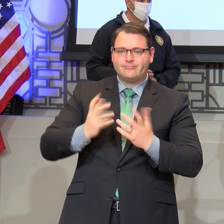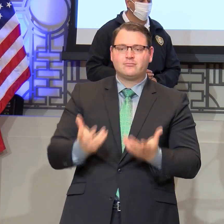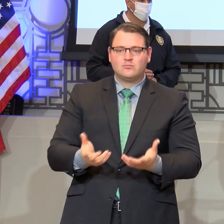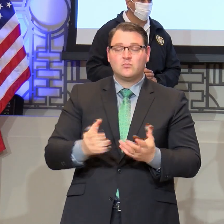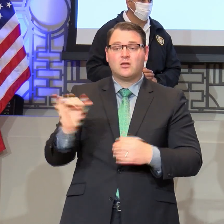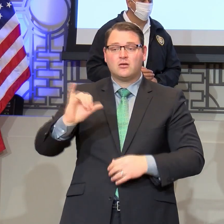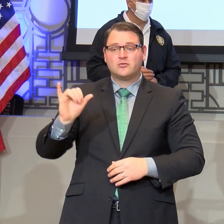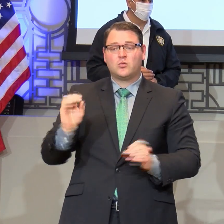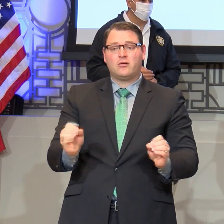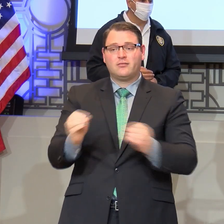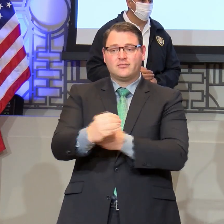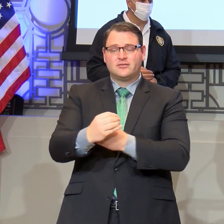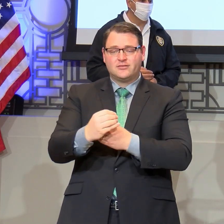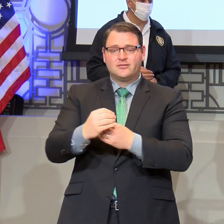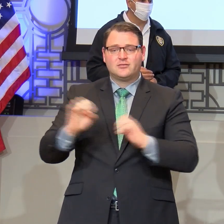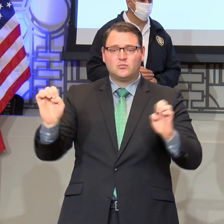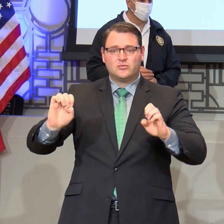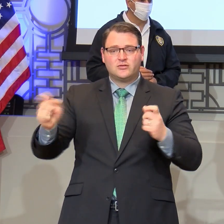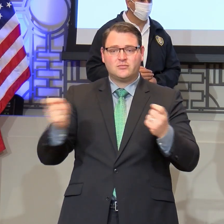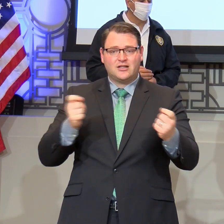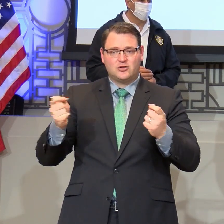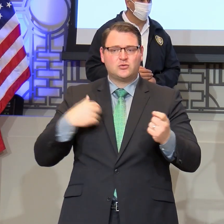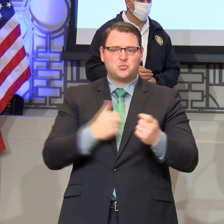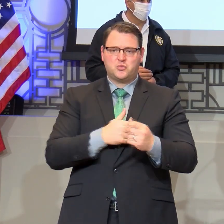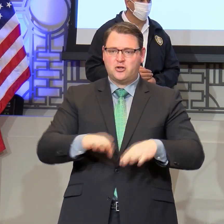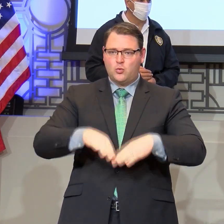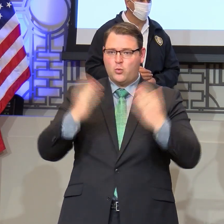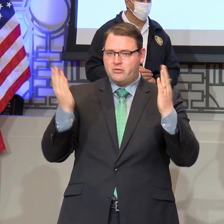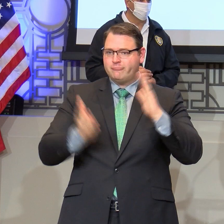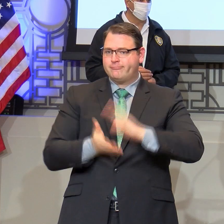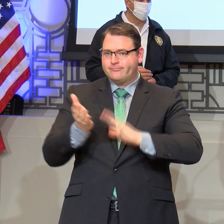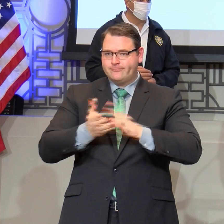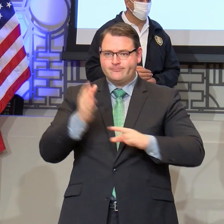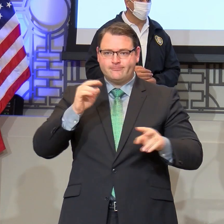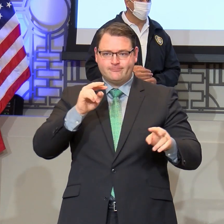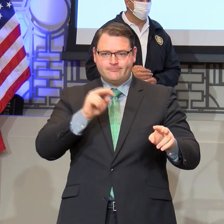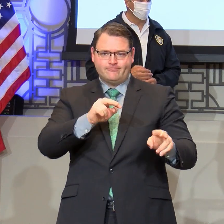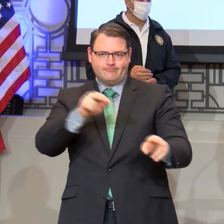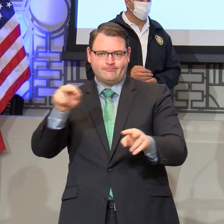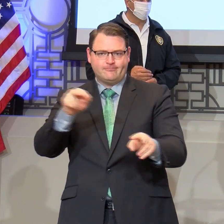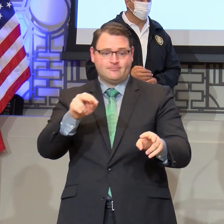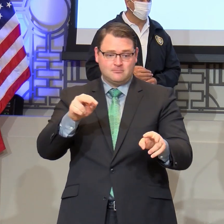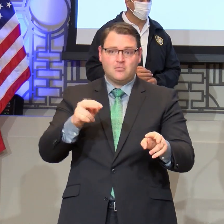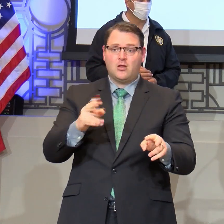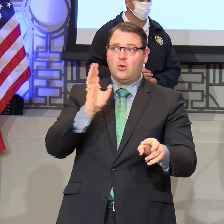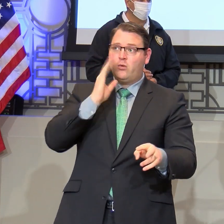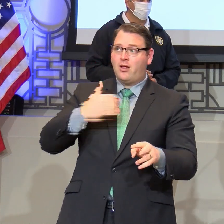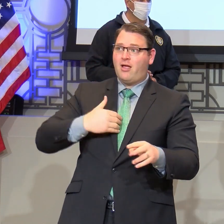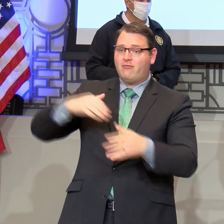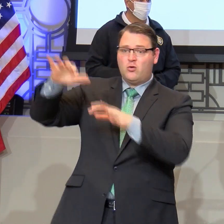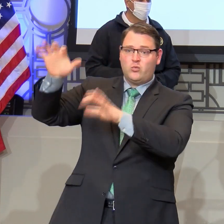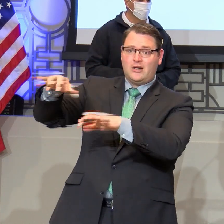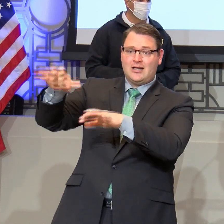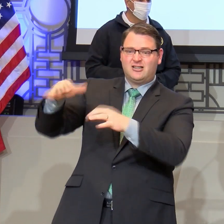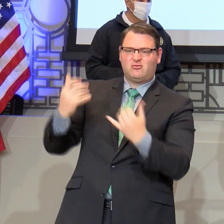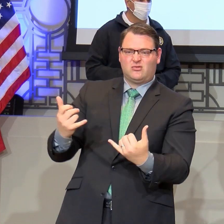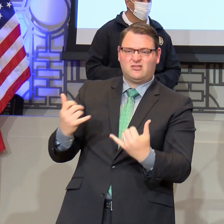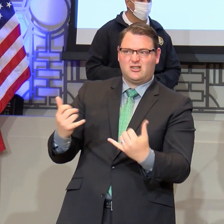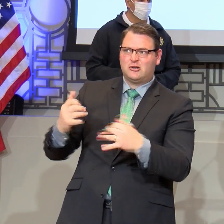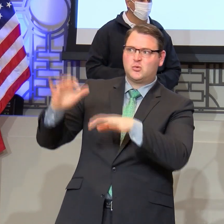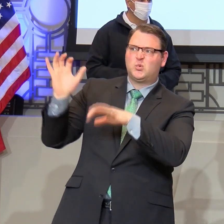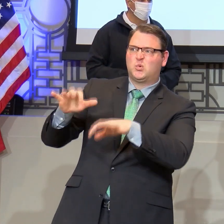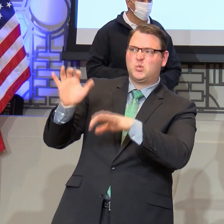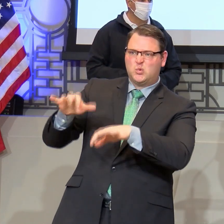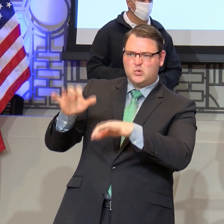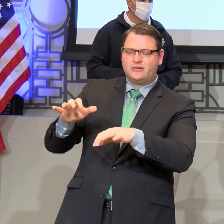regular functions. We're monitoring weather this weekend. We're going to probably expect some rain today, but some more severe storms Saturday and